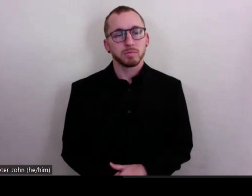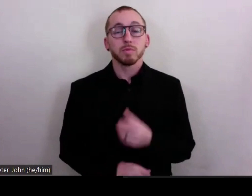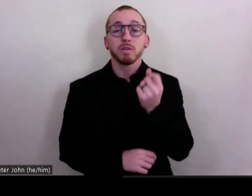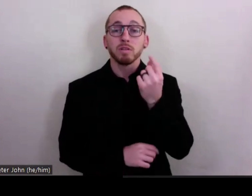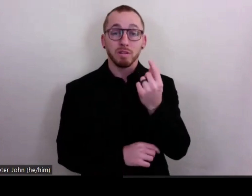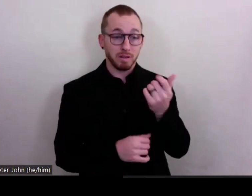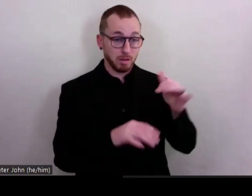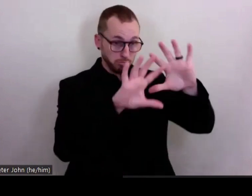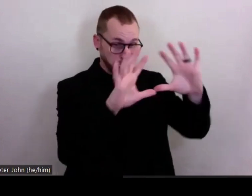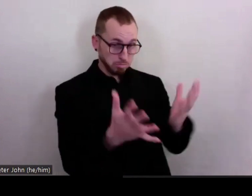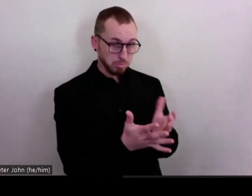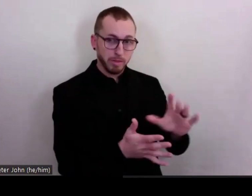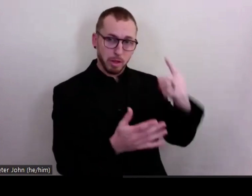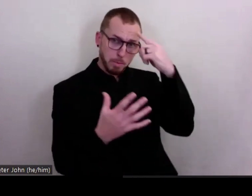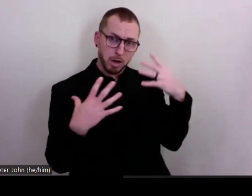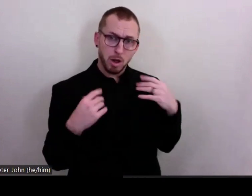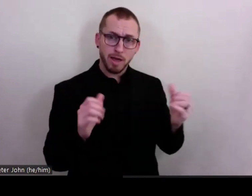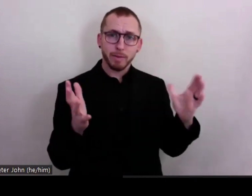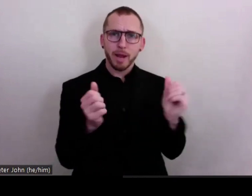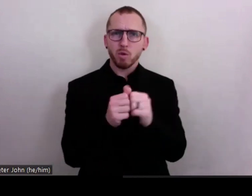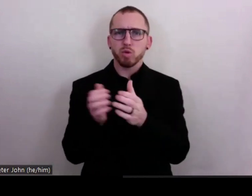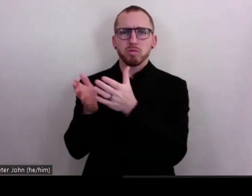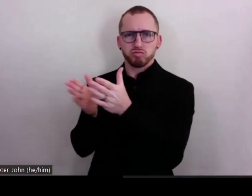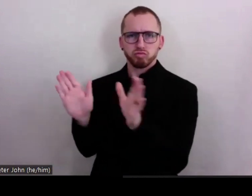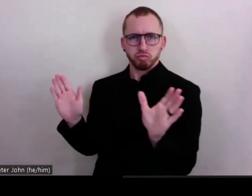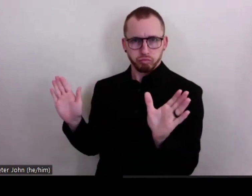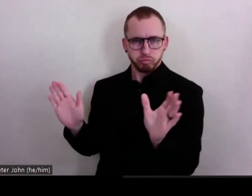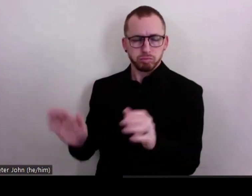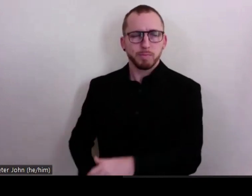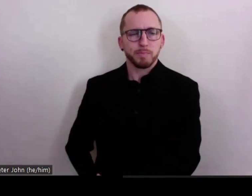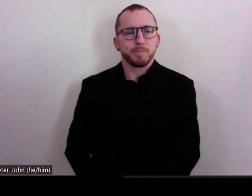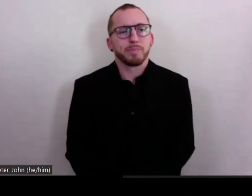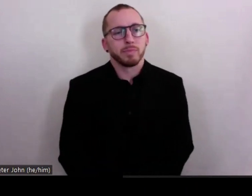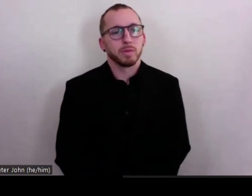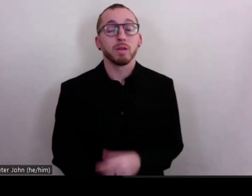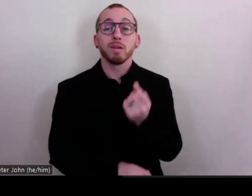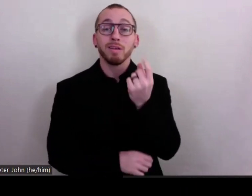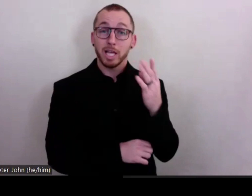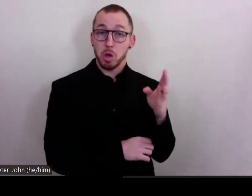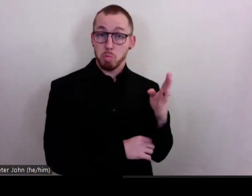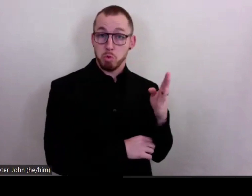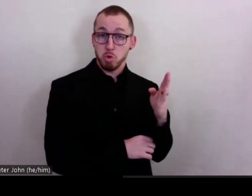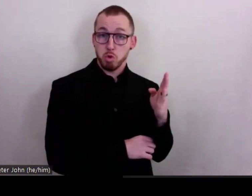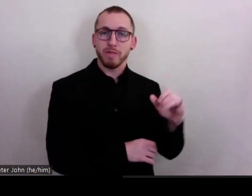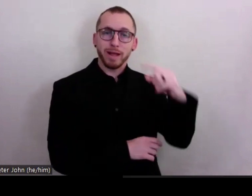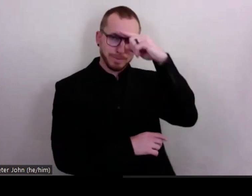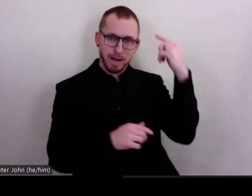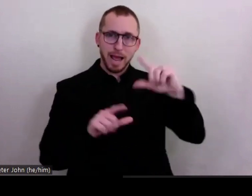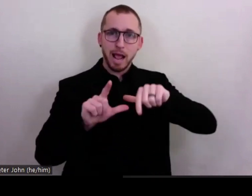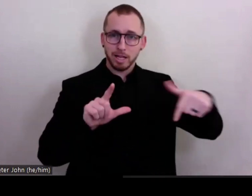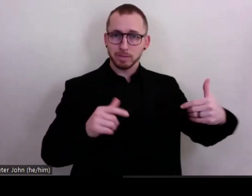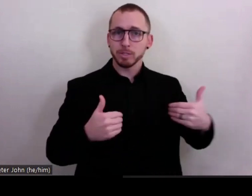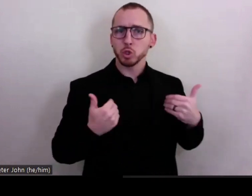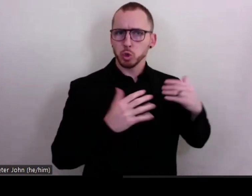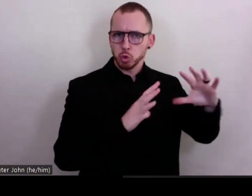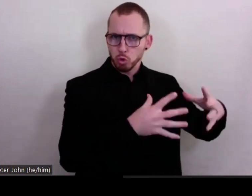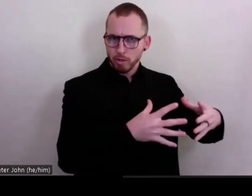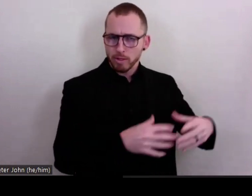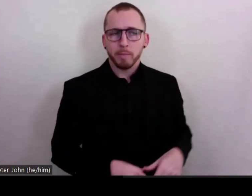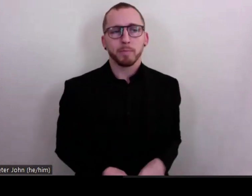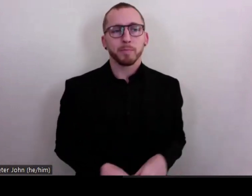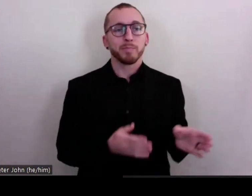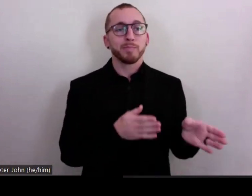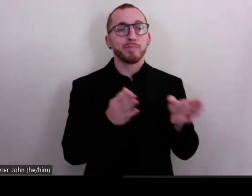And so as you can see, the blue is the Black LGBTQ youth,